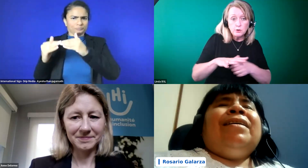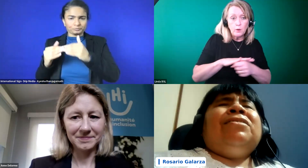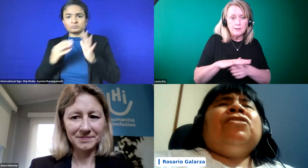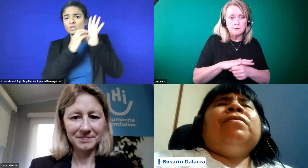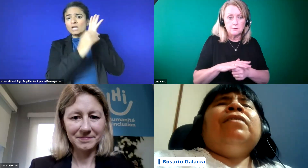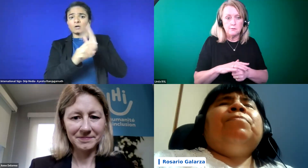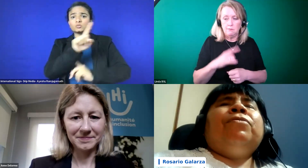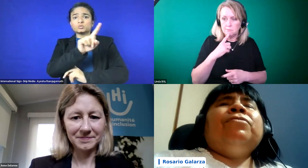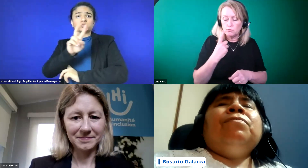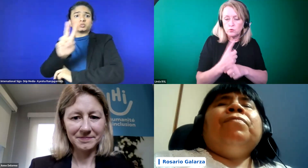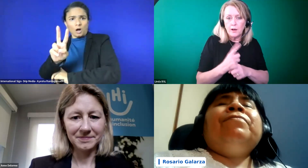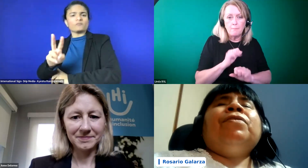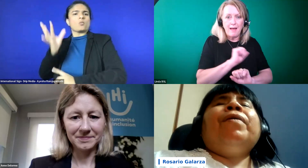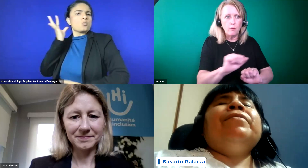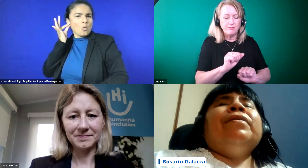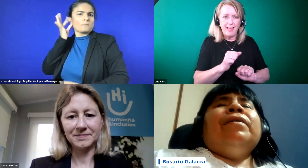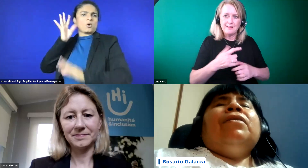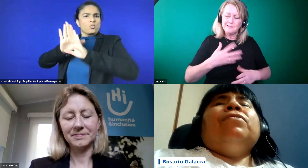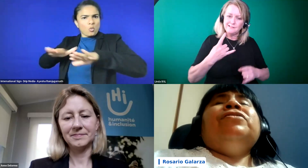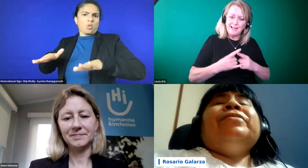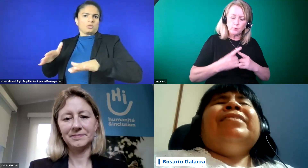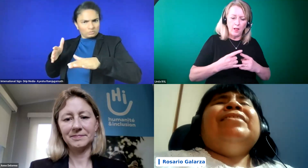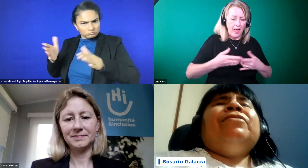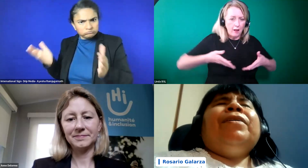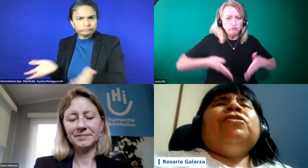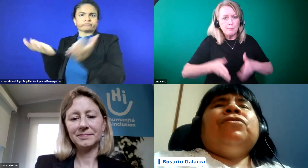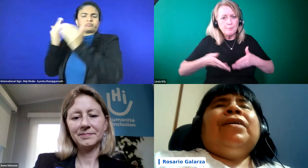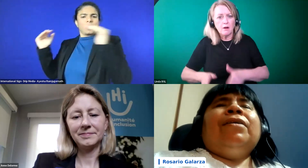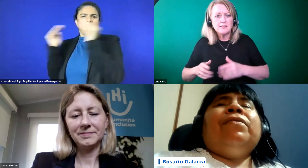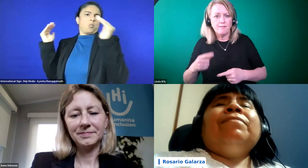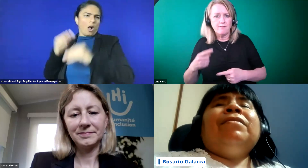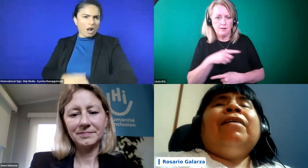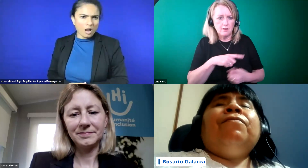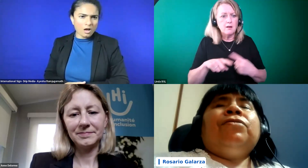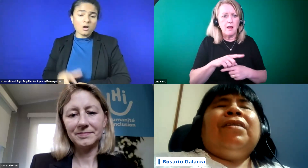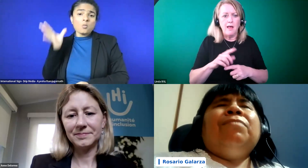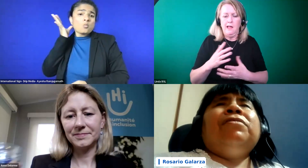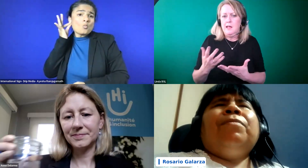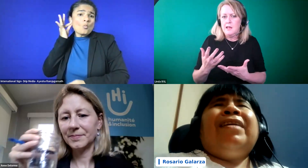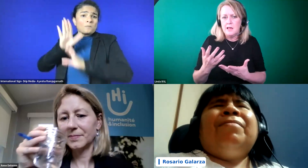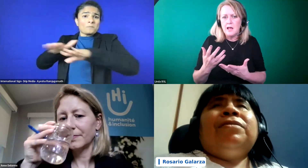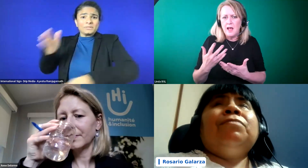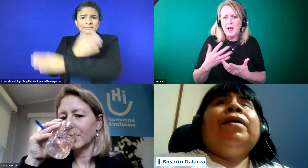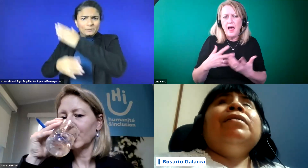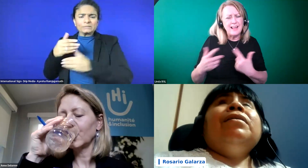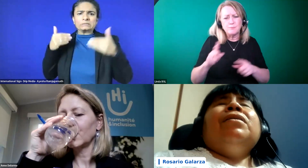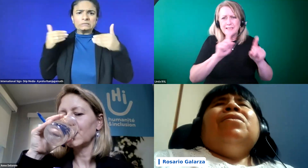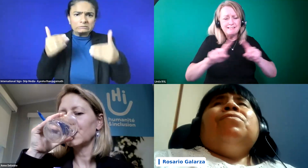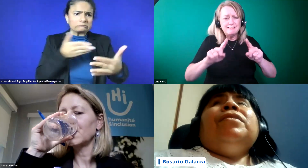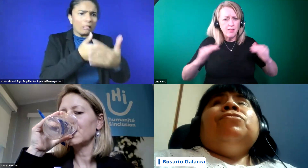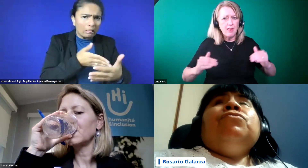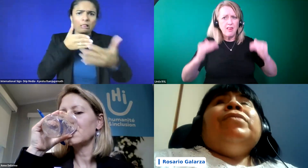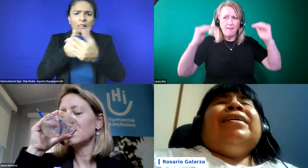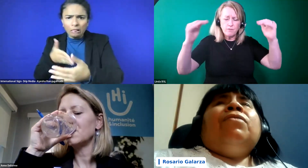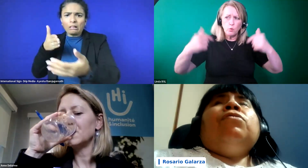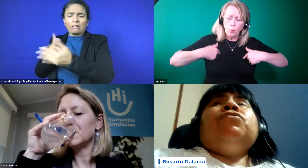realizing that sexual and reproductive will require concerted interventions and collective efforts at multiple levels. That's why we